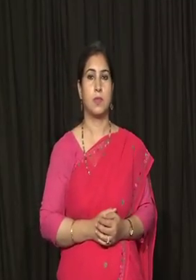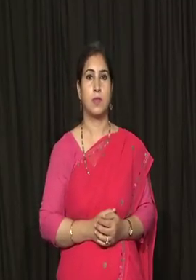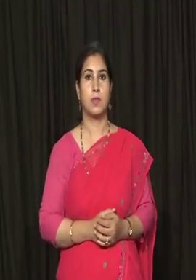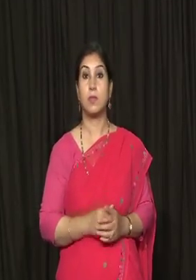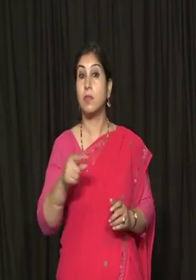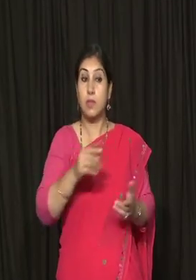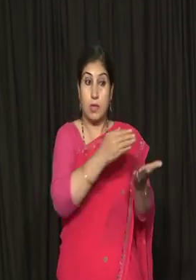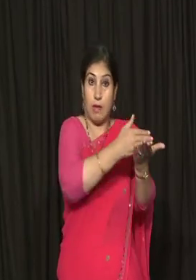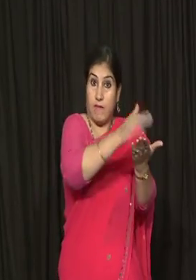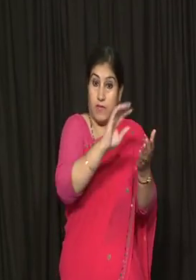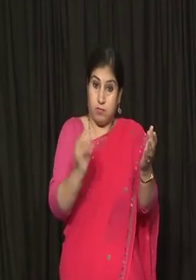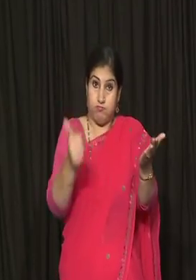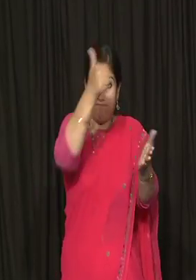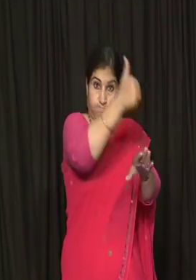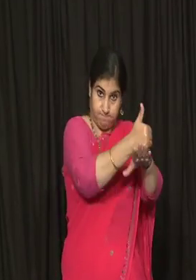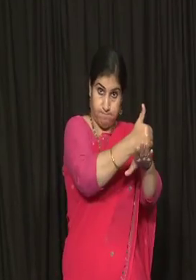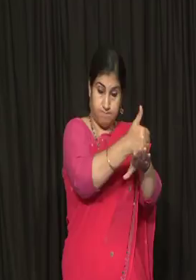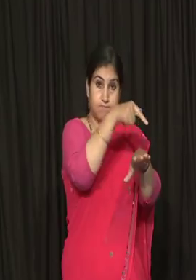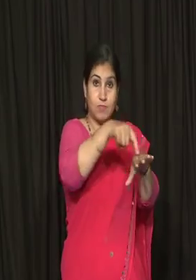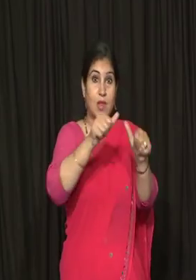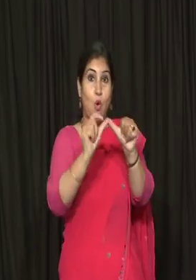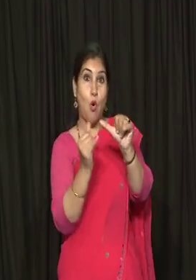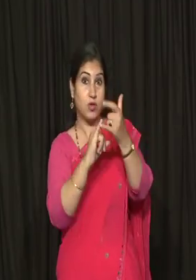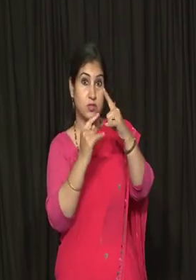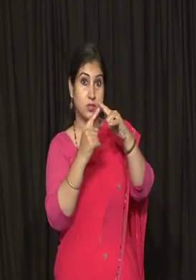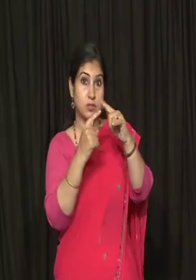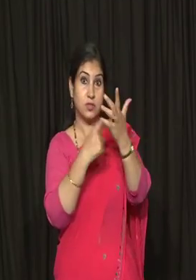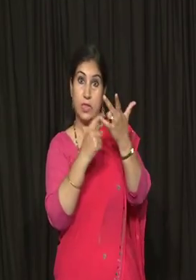After ending rule of Denmark over these two states,